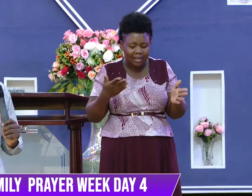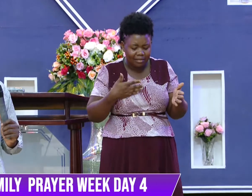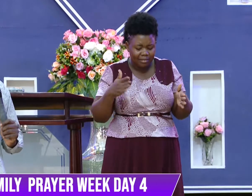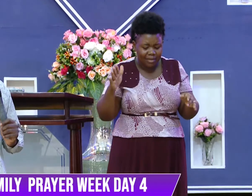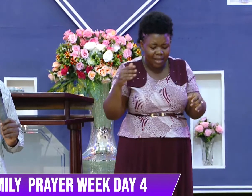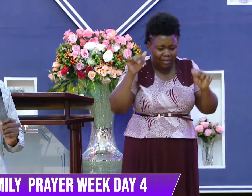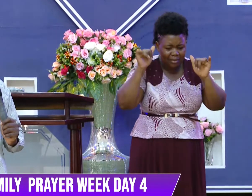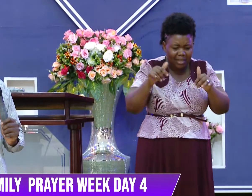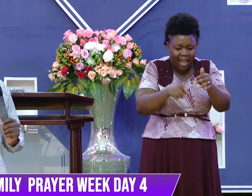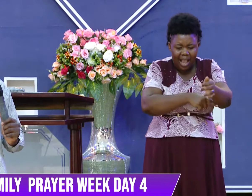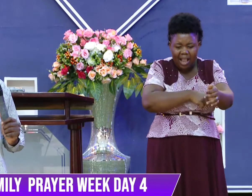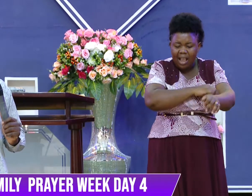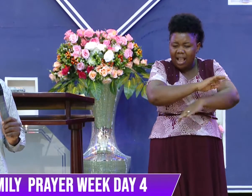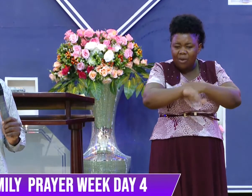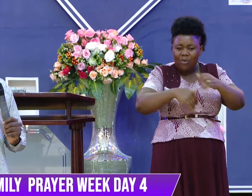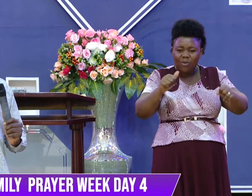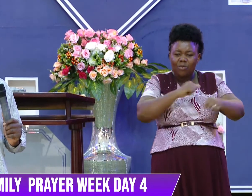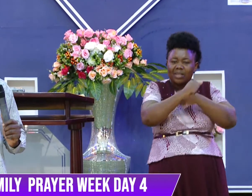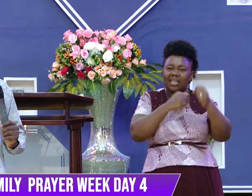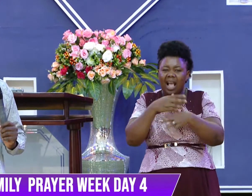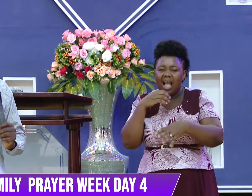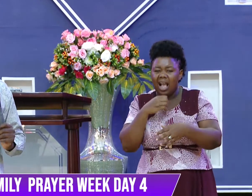I could spend a year without quarreling with the person.